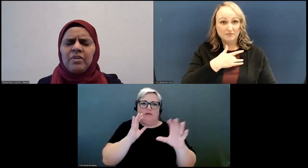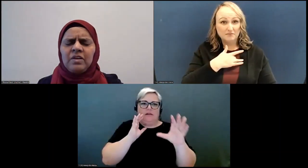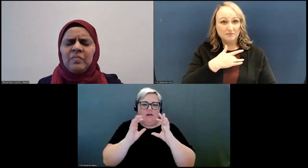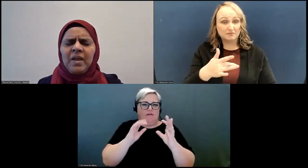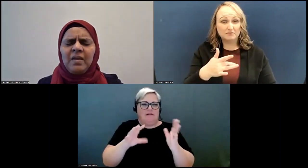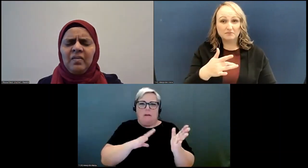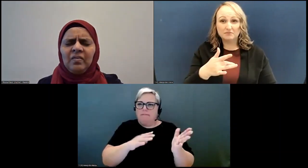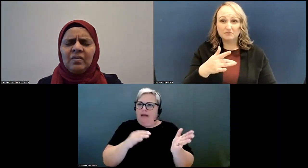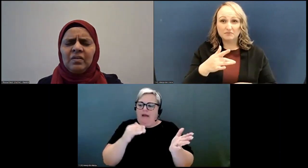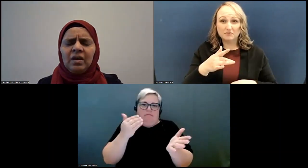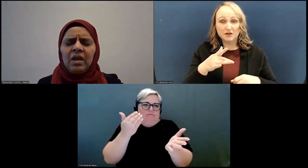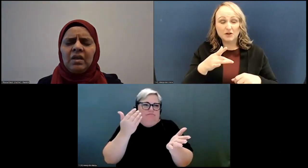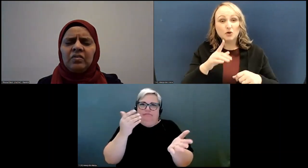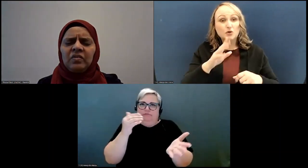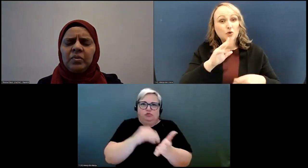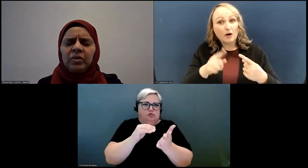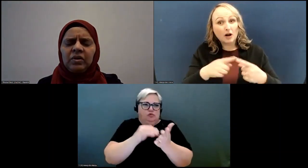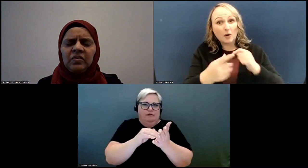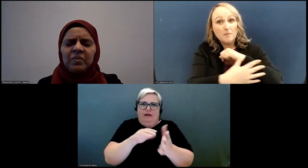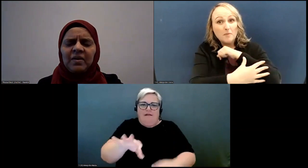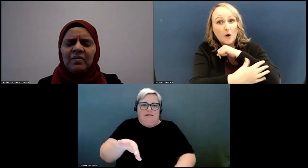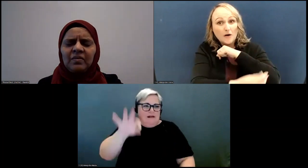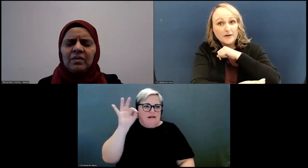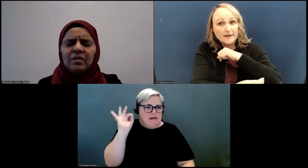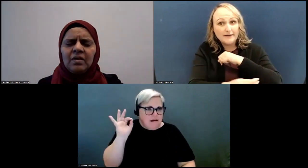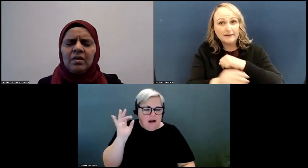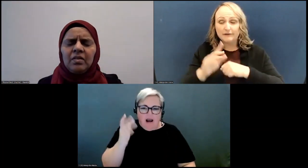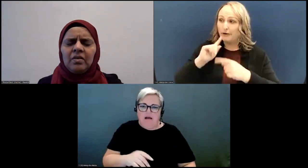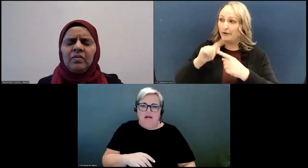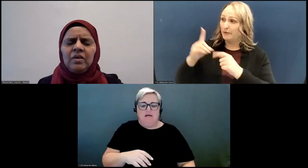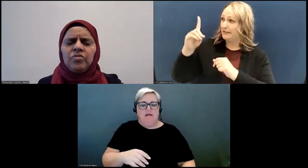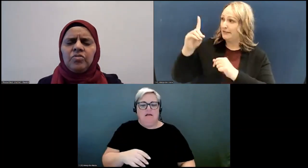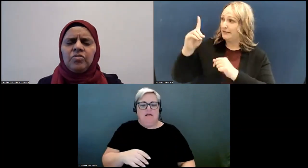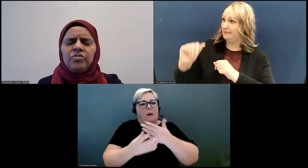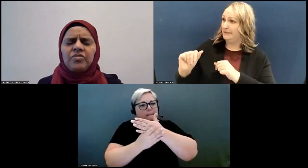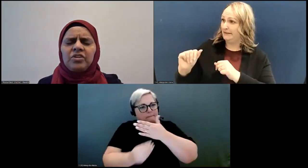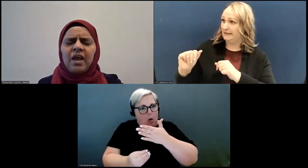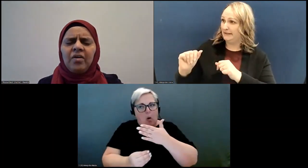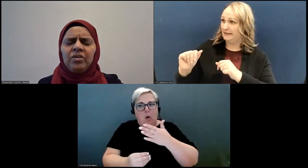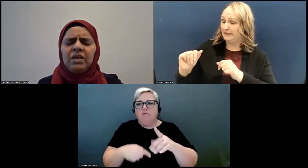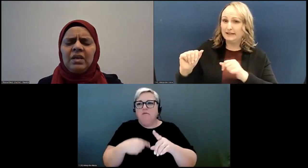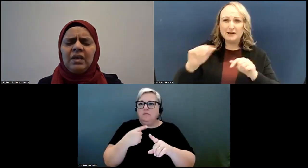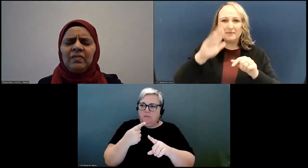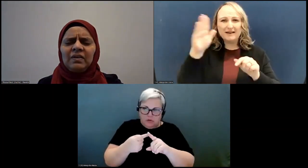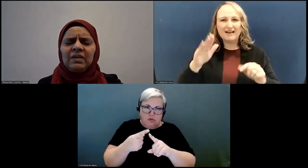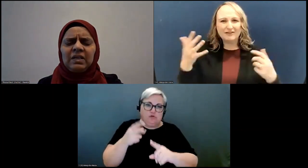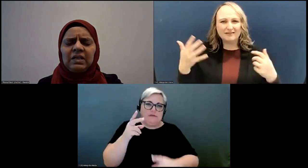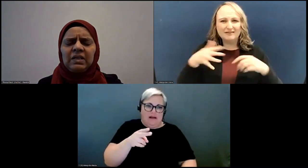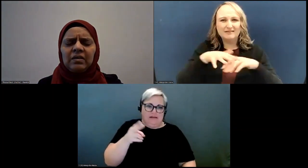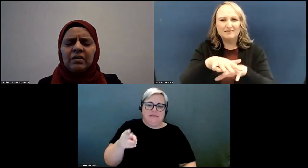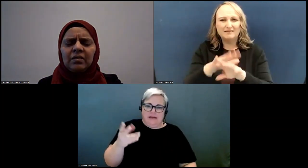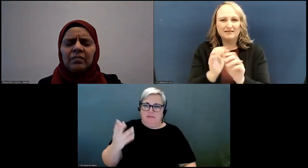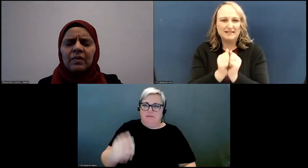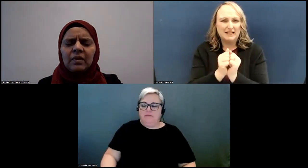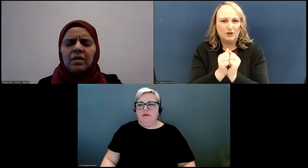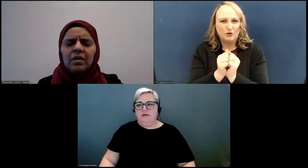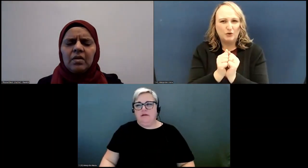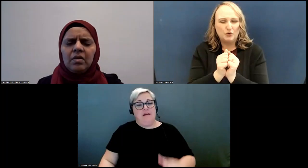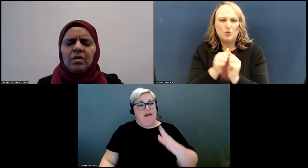in poverty space and in disability space. This intersectionality is key